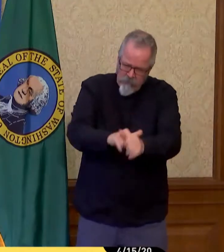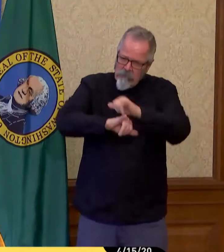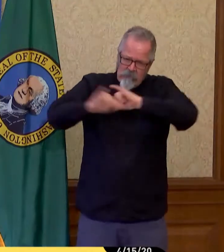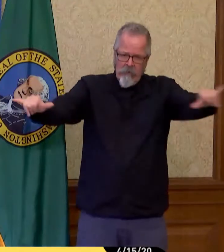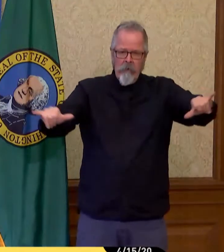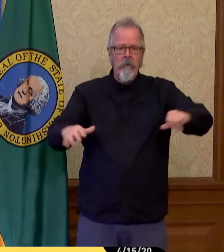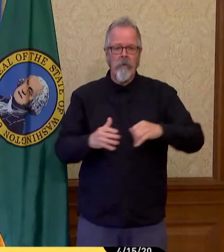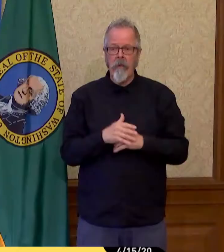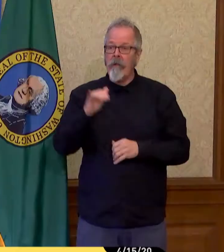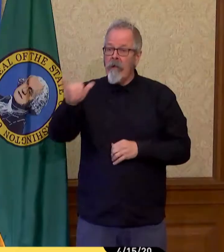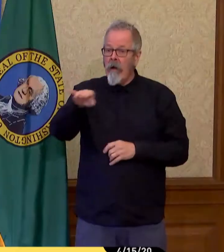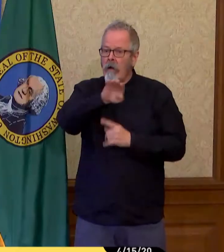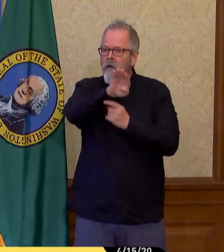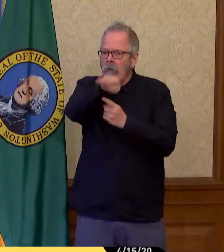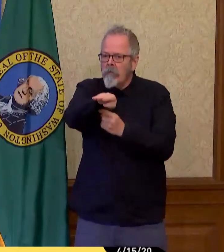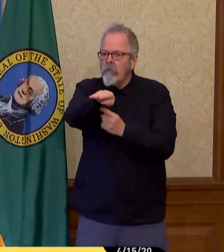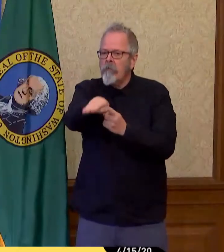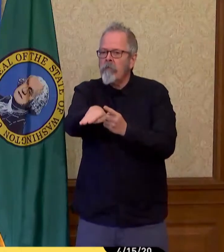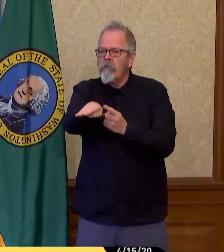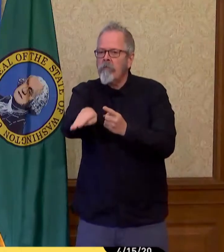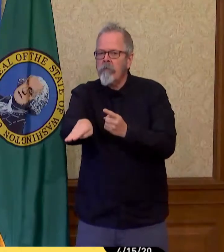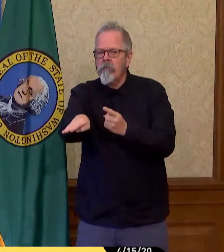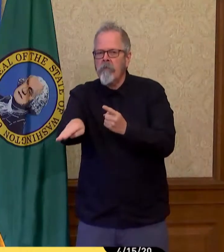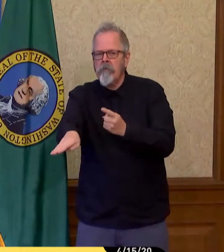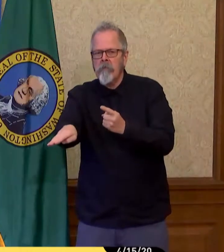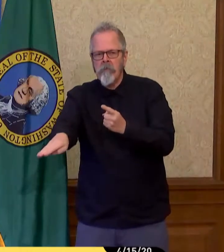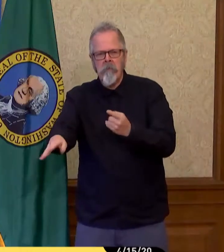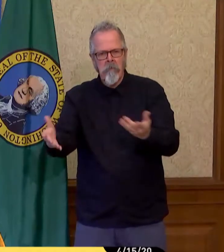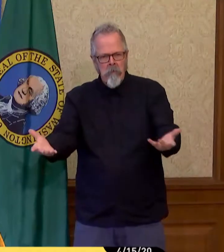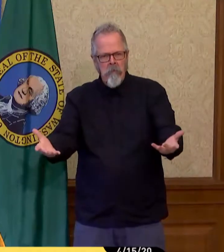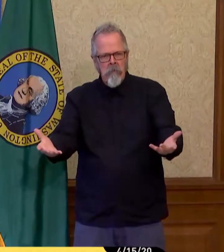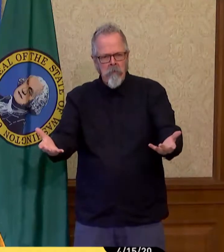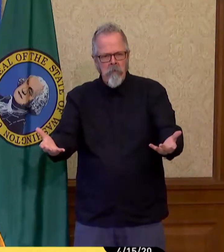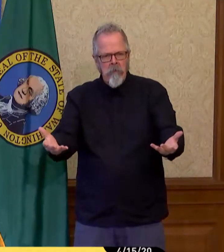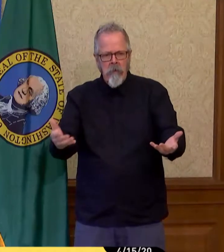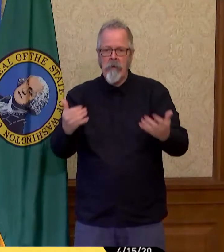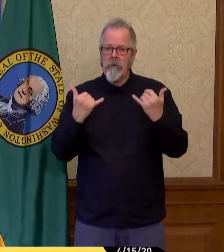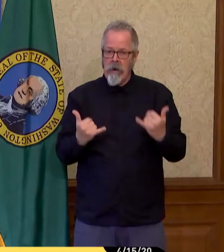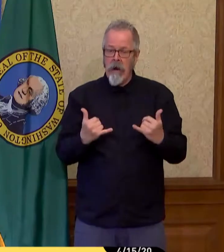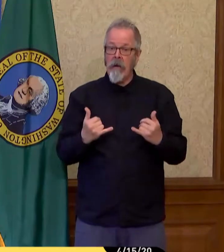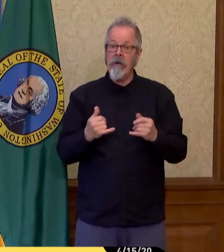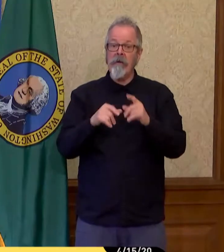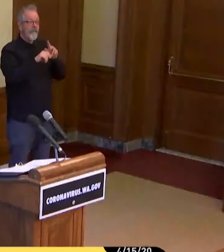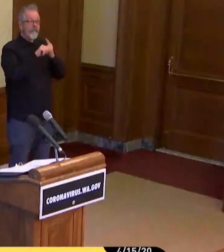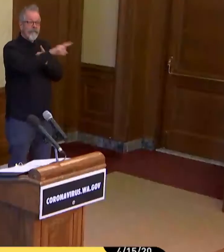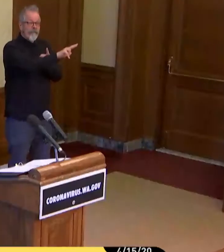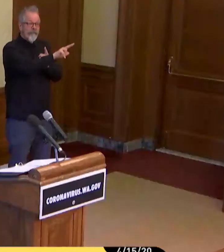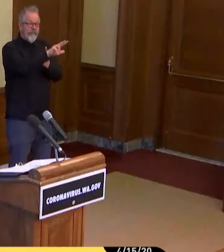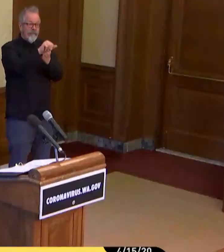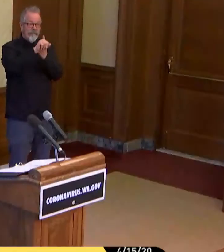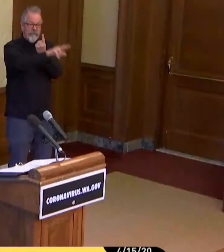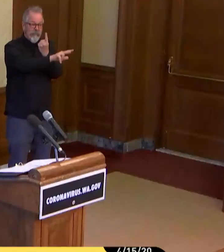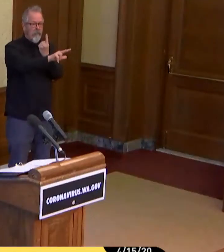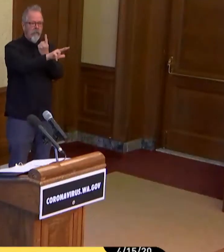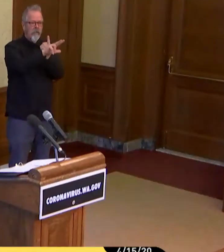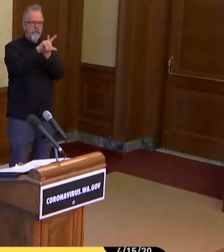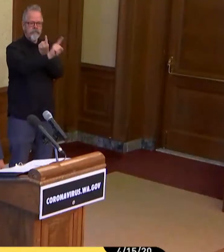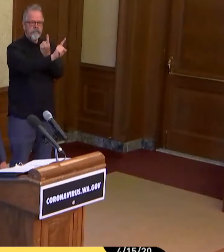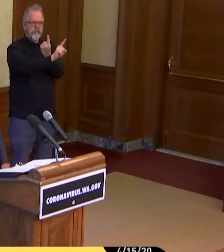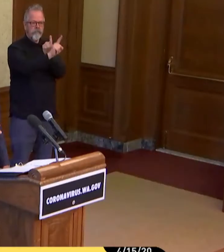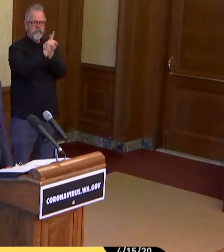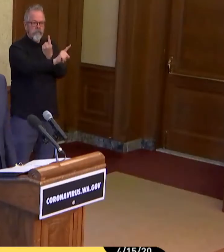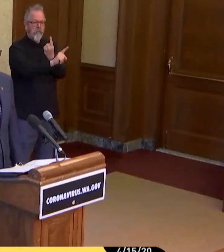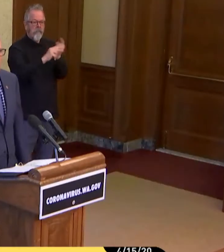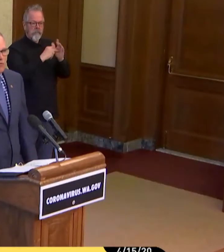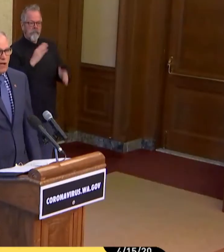the region of 1. This is a line that shows 1, meaning for every